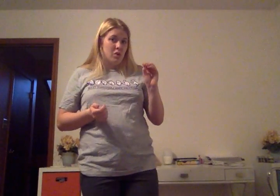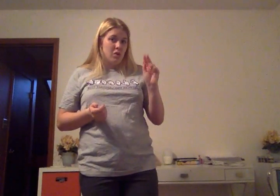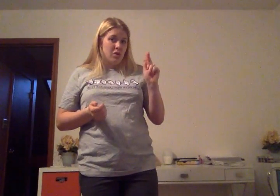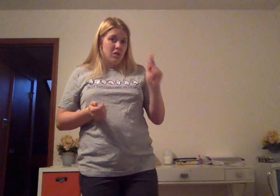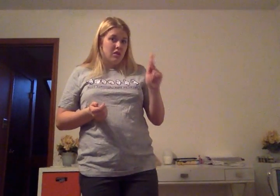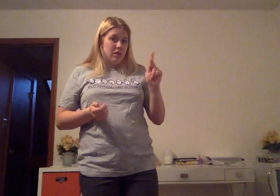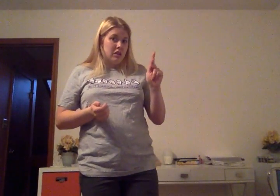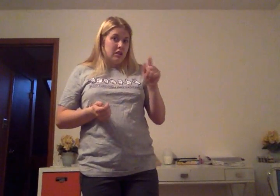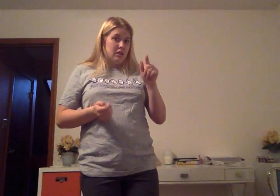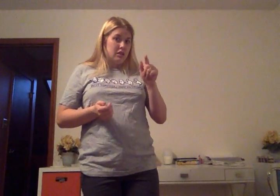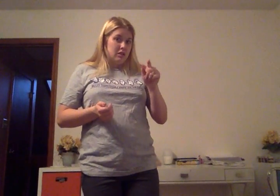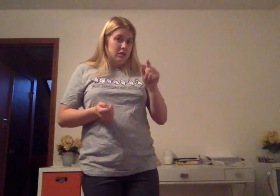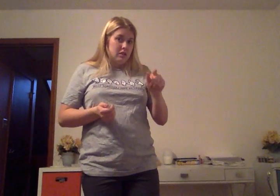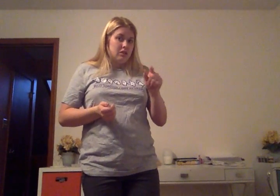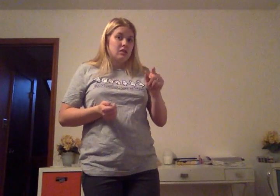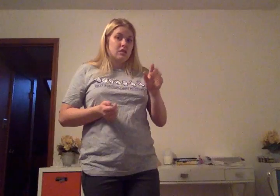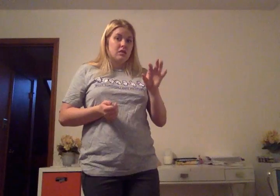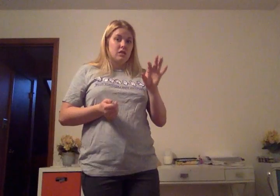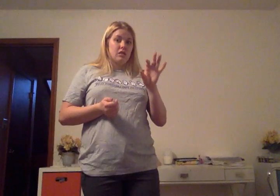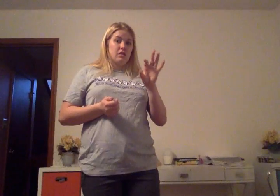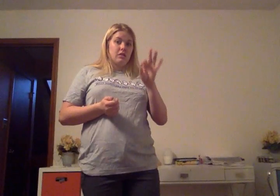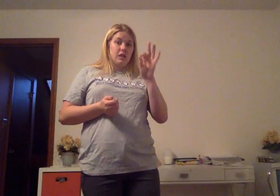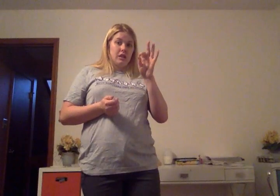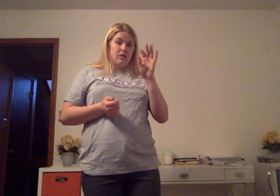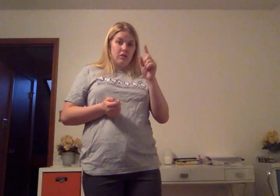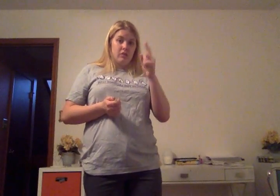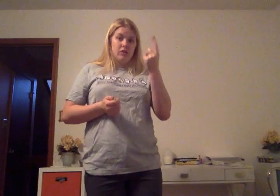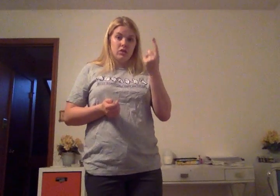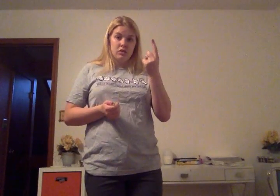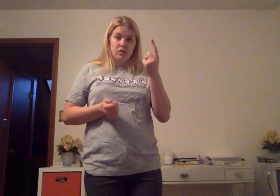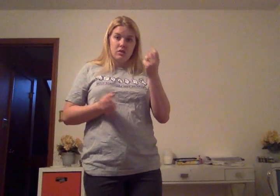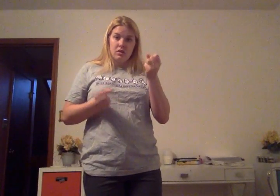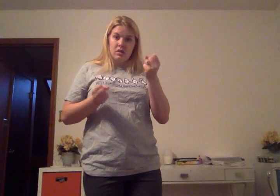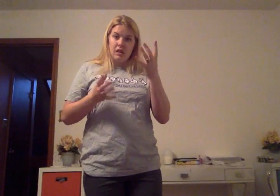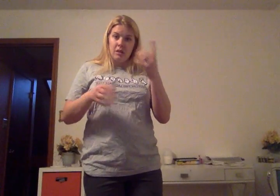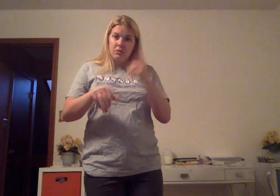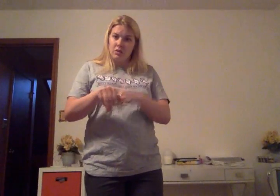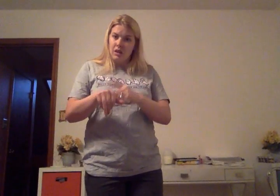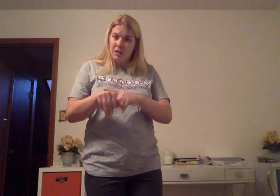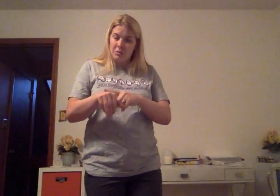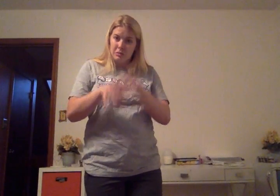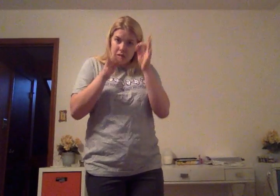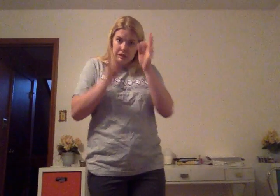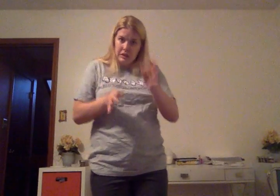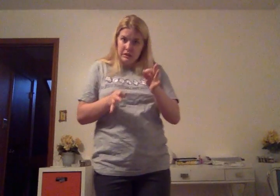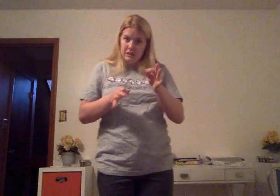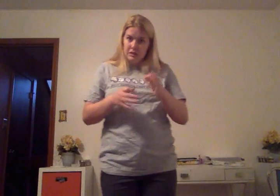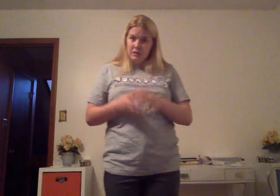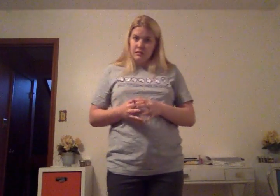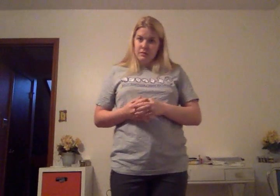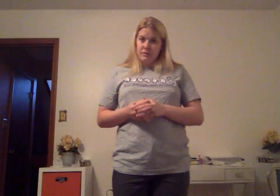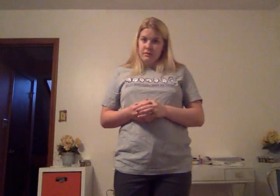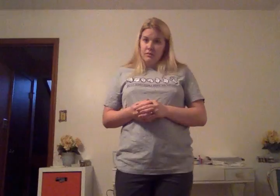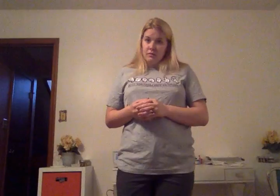out first. And they said, yes. I said, great. How much time do I have to make a decision? And they said, as long as you want. I was like, I just want to